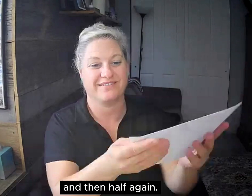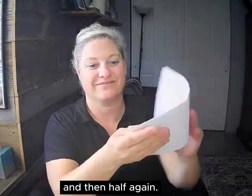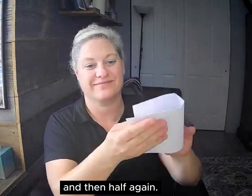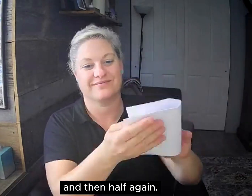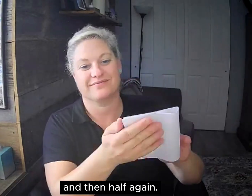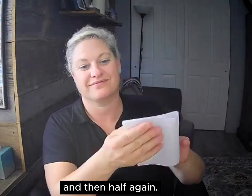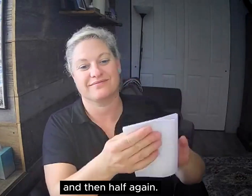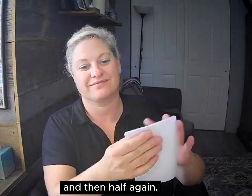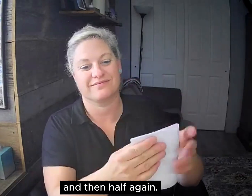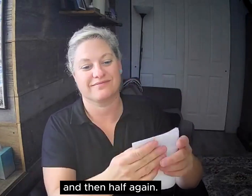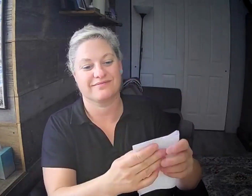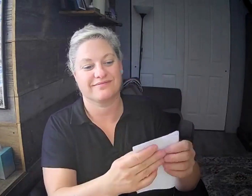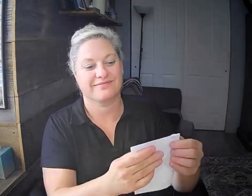and then half again.